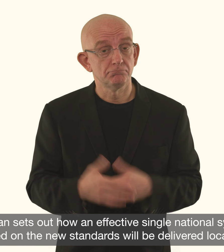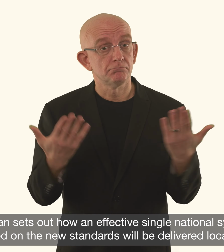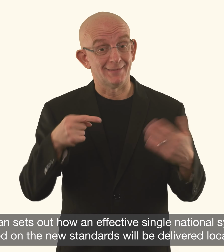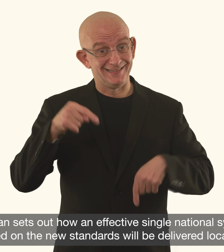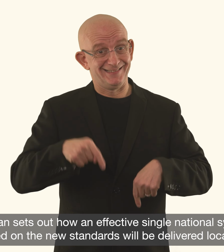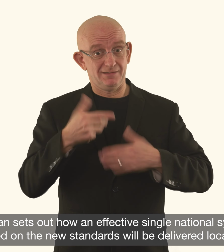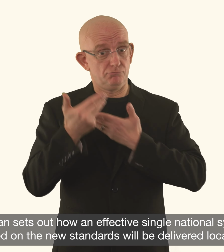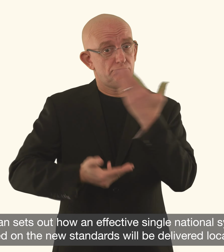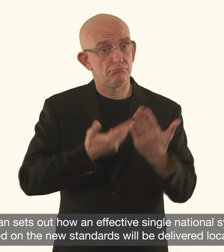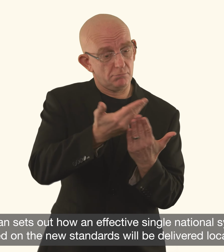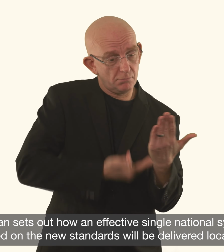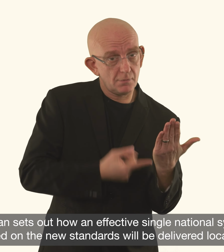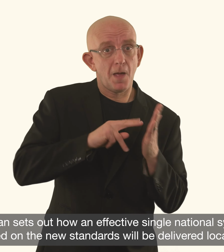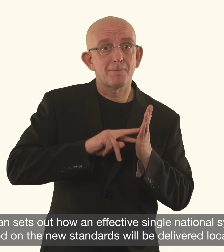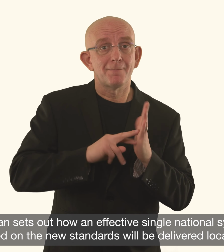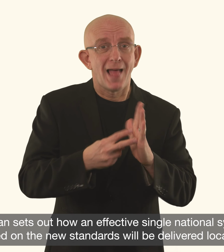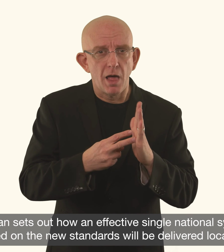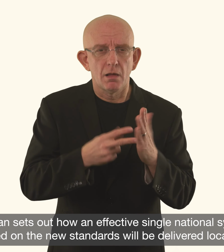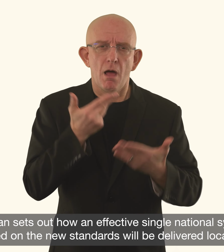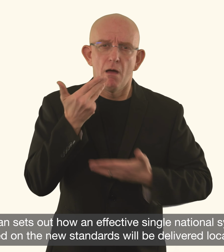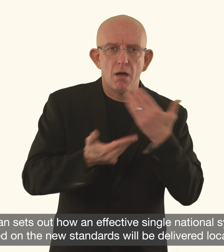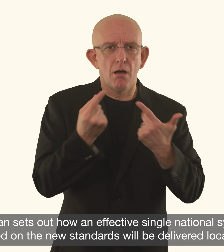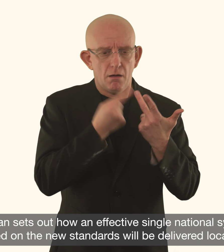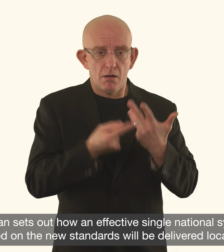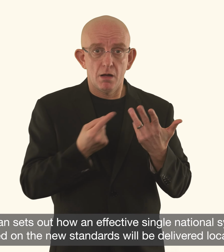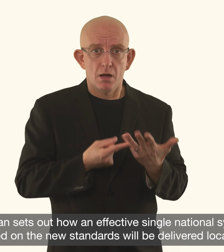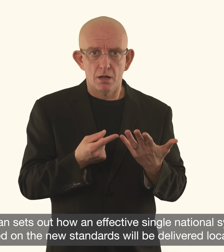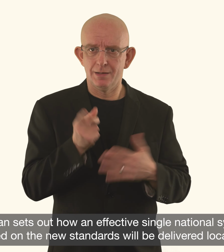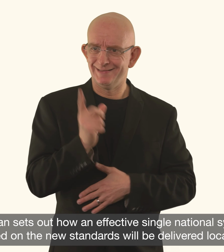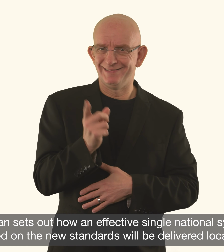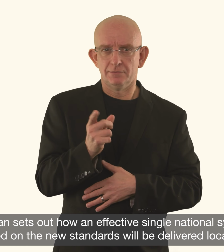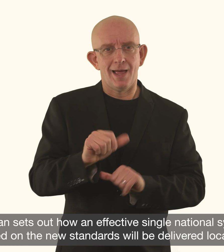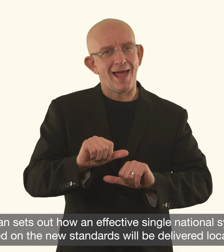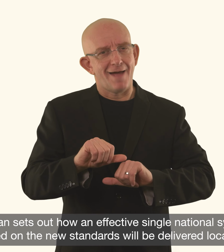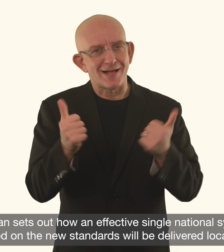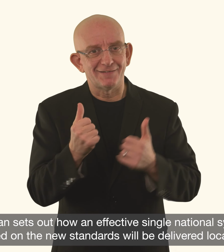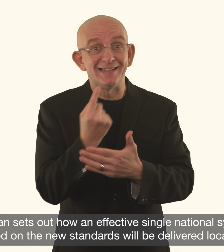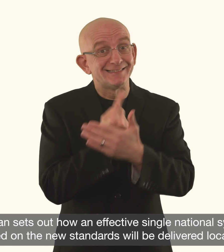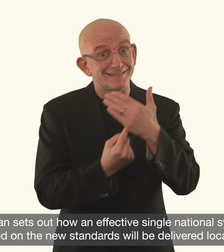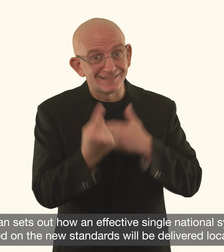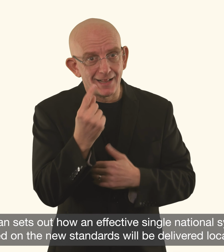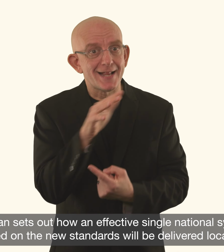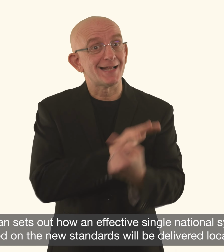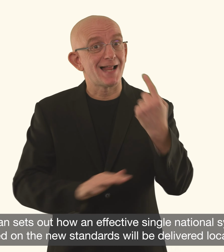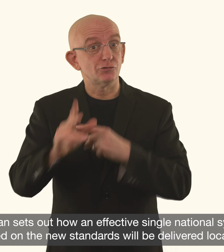Delivering a single national SEND and Based on the new standards will be delivered locally.